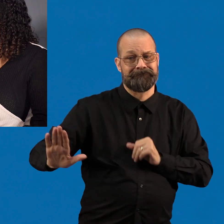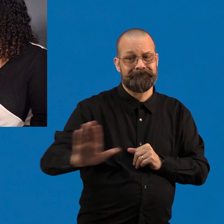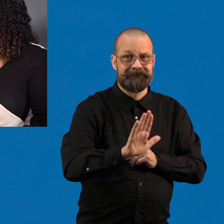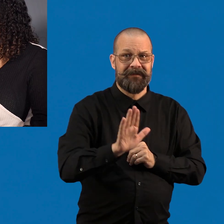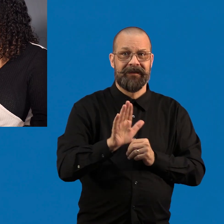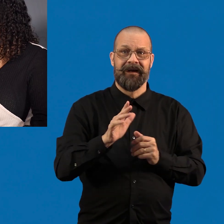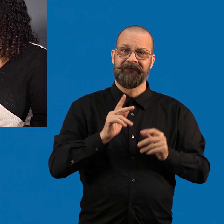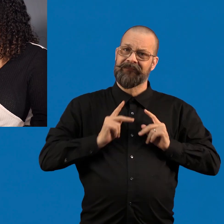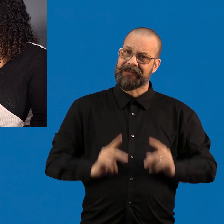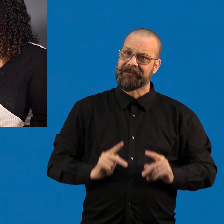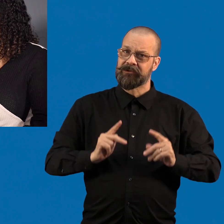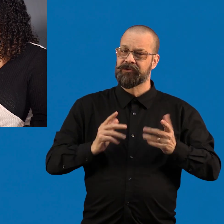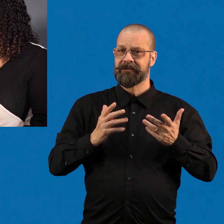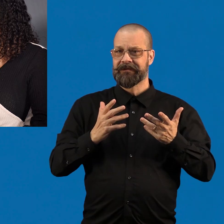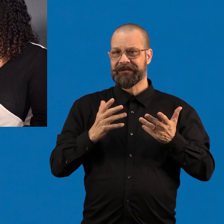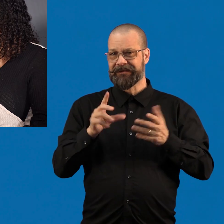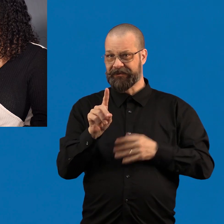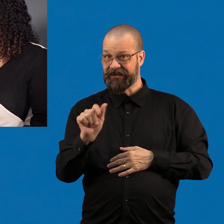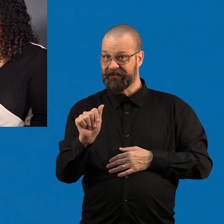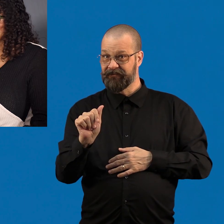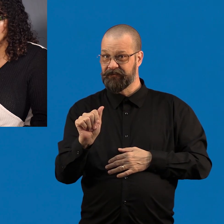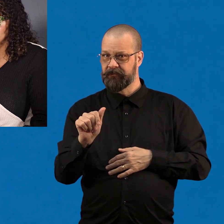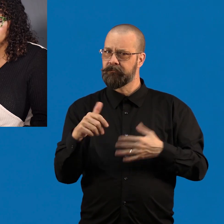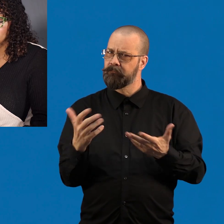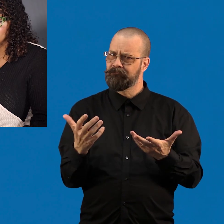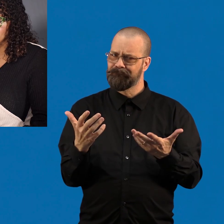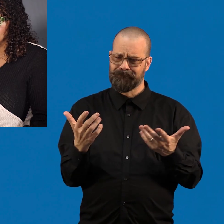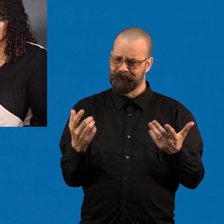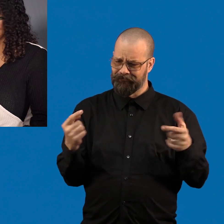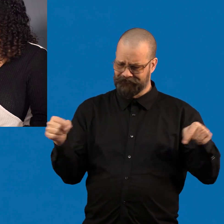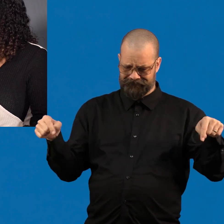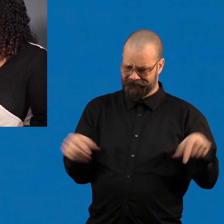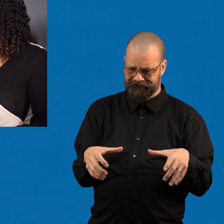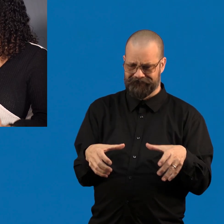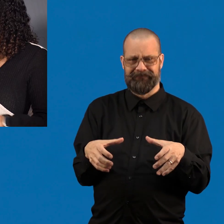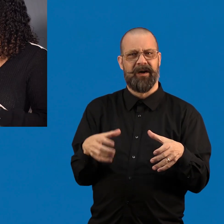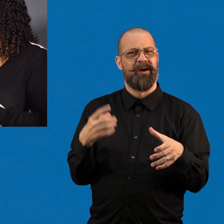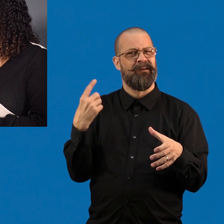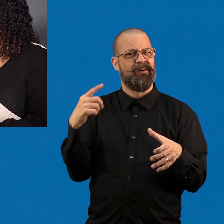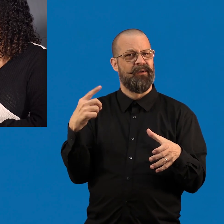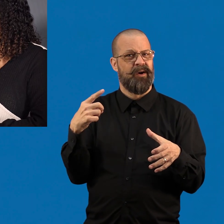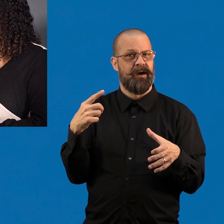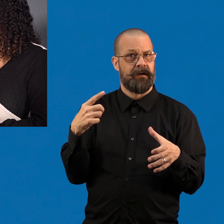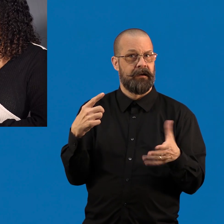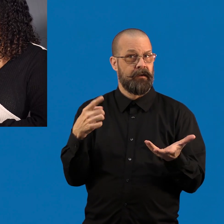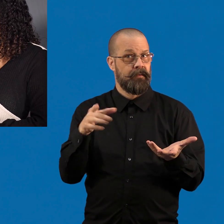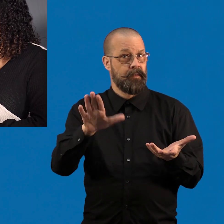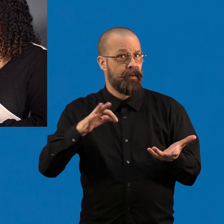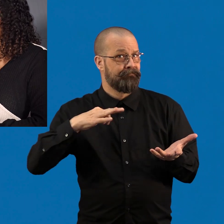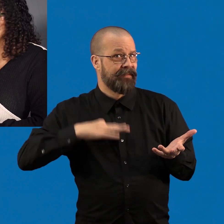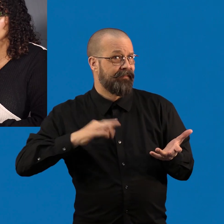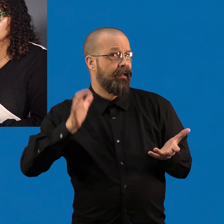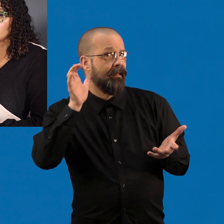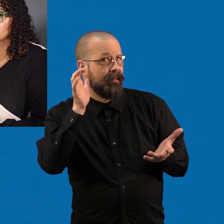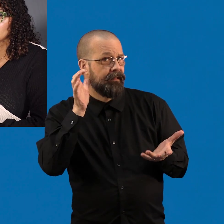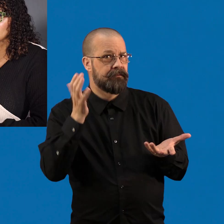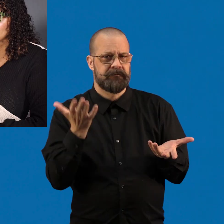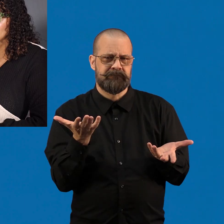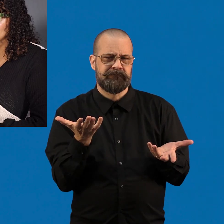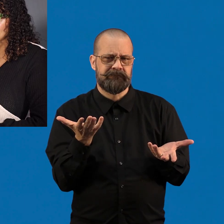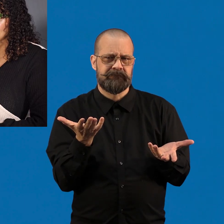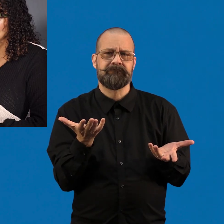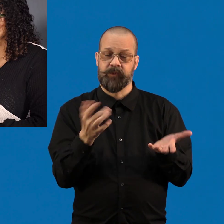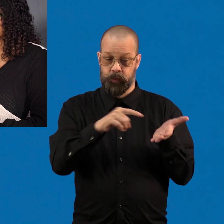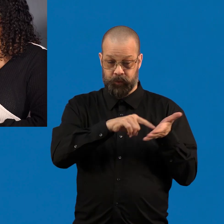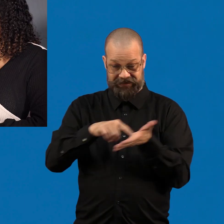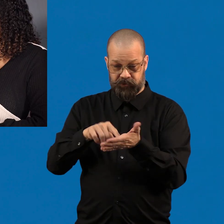for people with physical disabilities. So, why are we here, and why should you listen? Because research